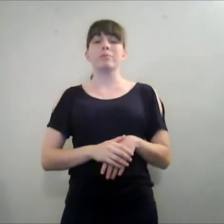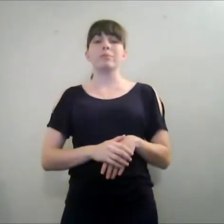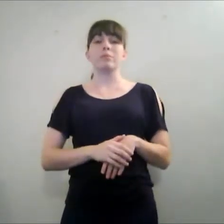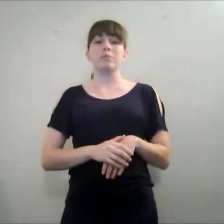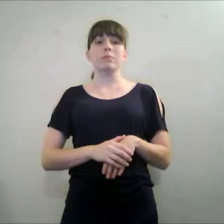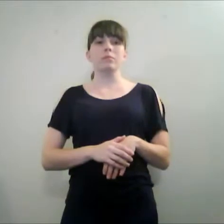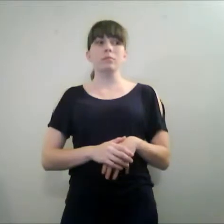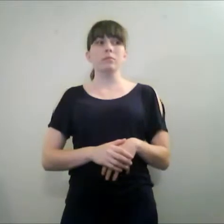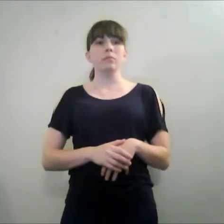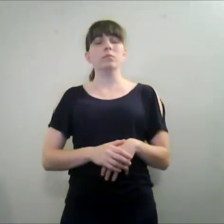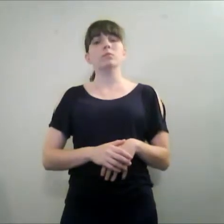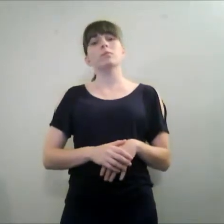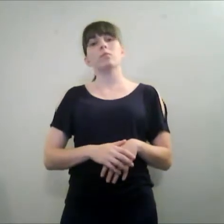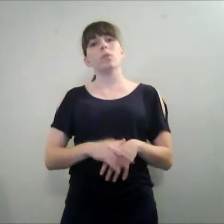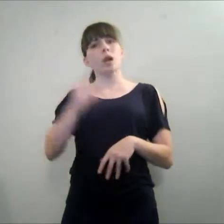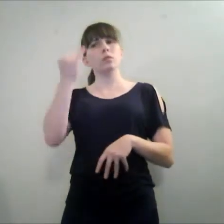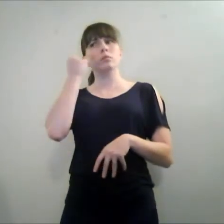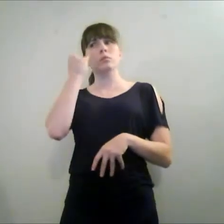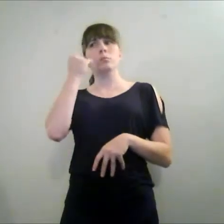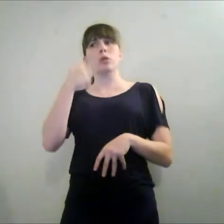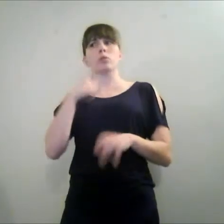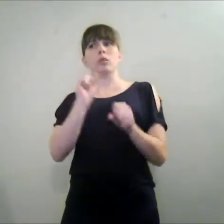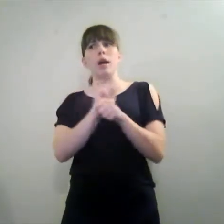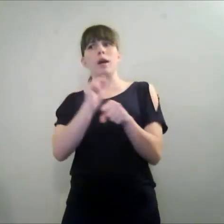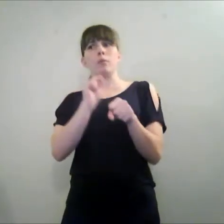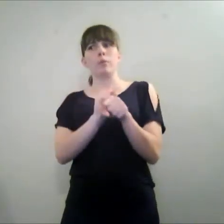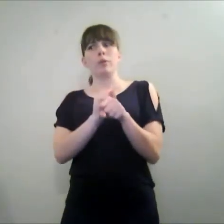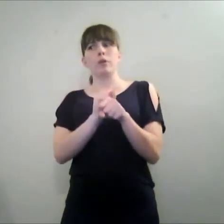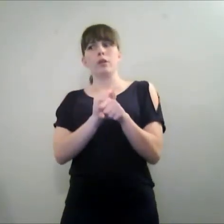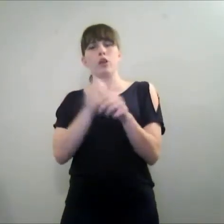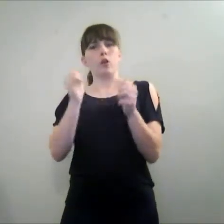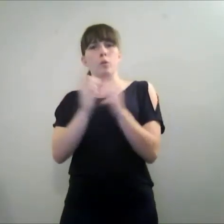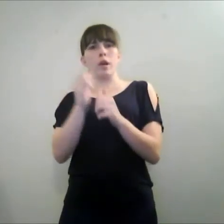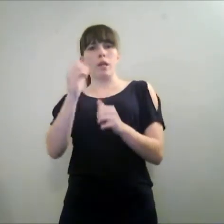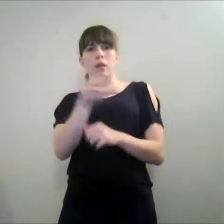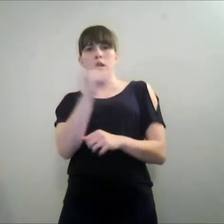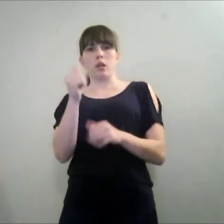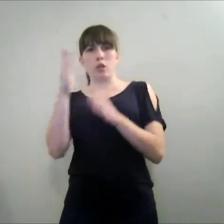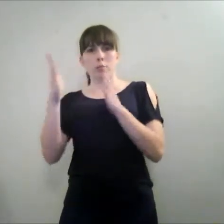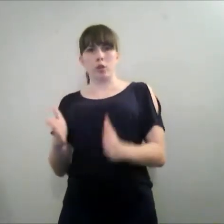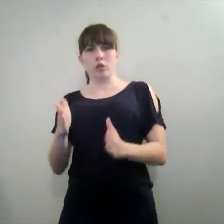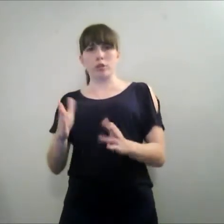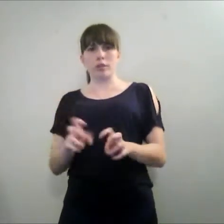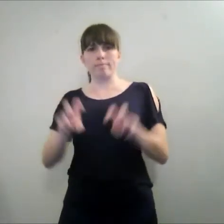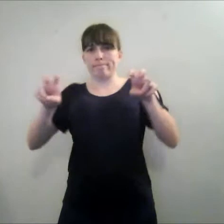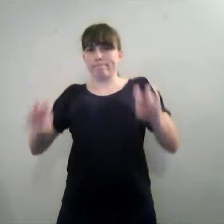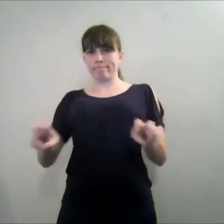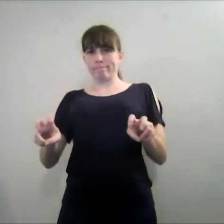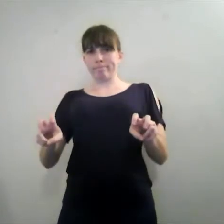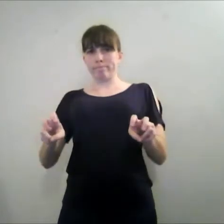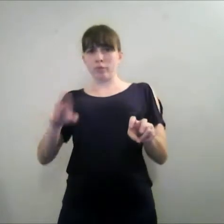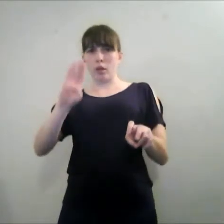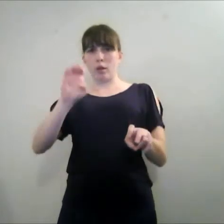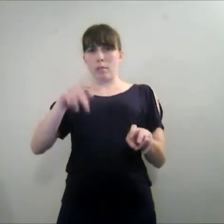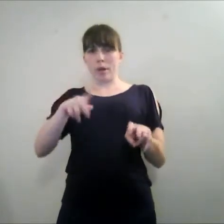worked next to somebody in a bank who was doing something, they were like, those people who take the money from banks and